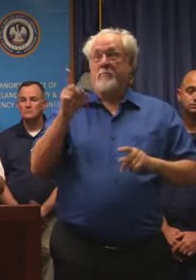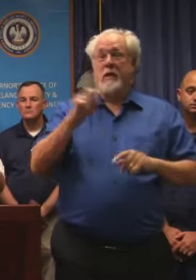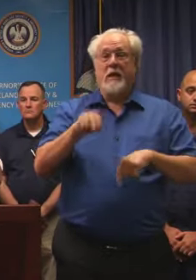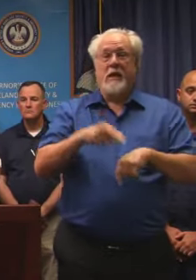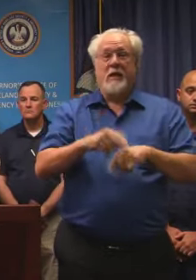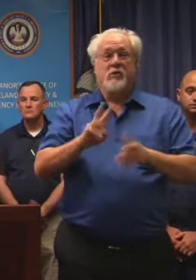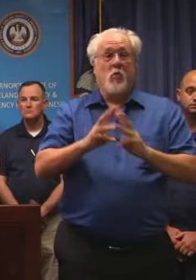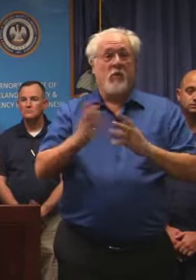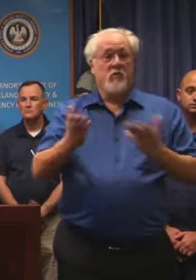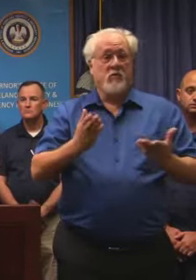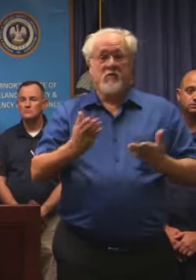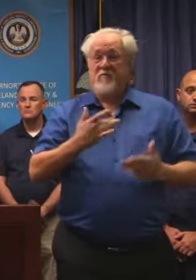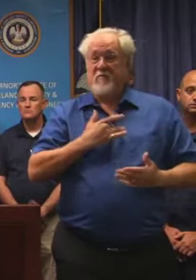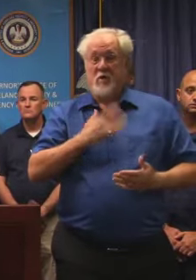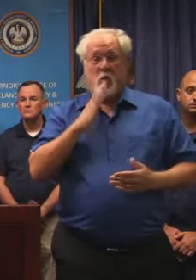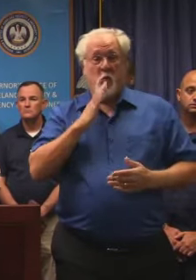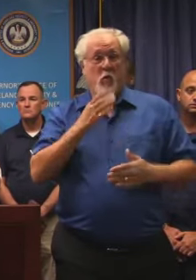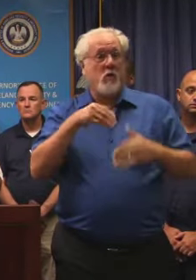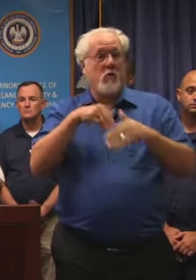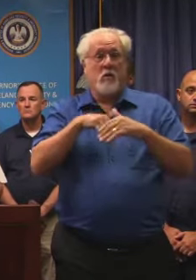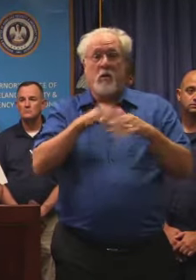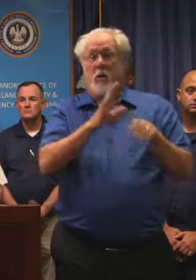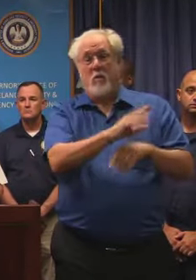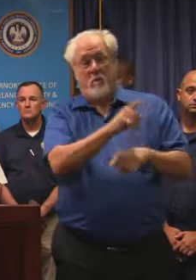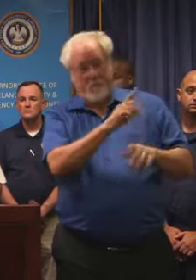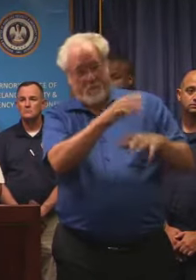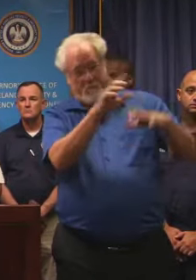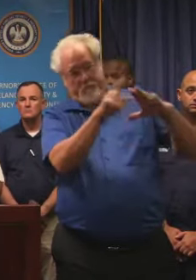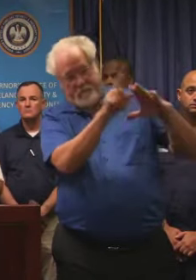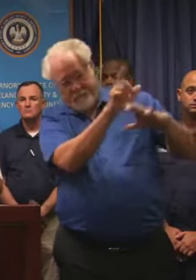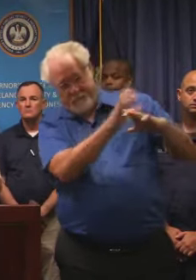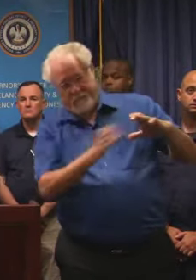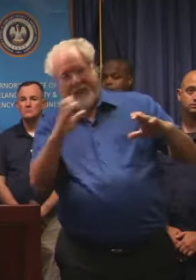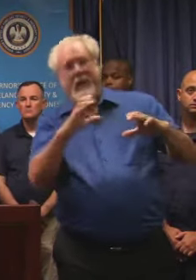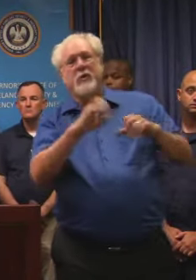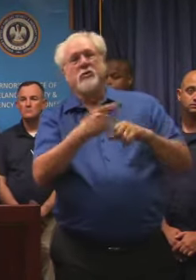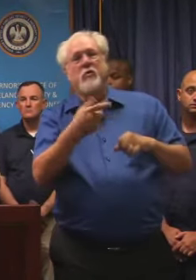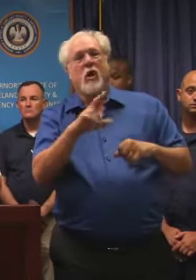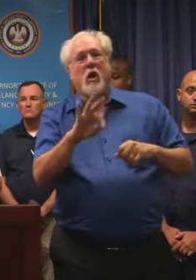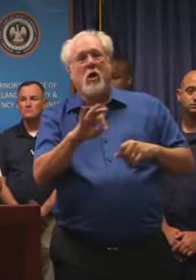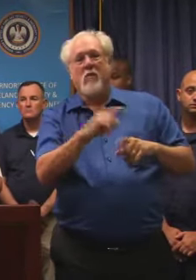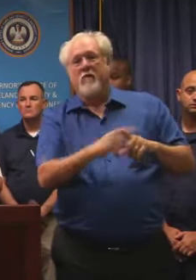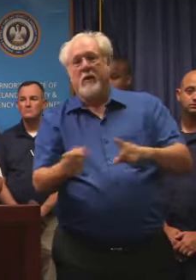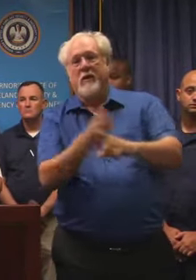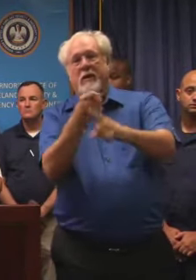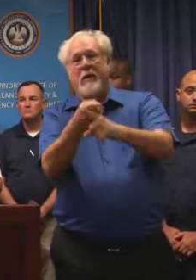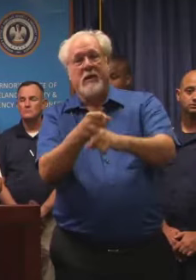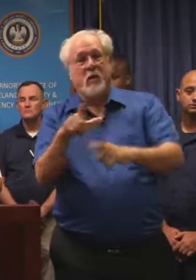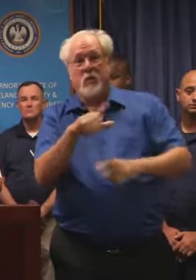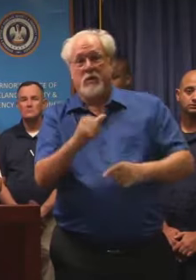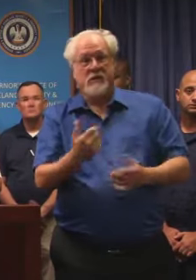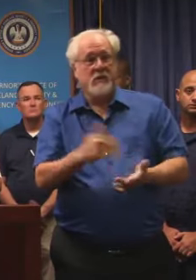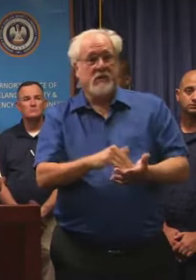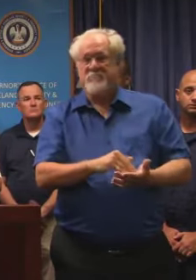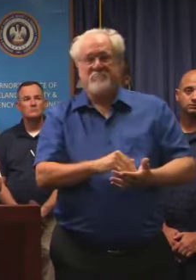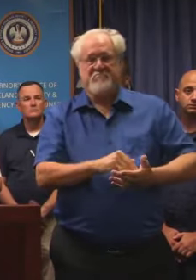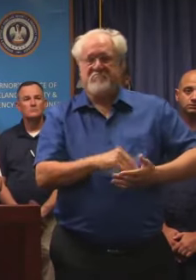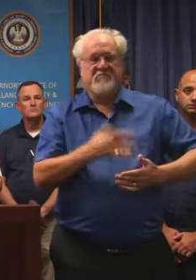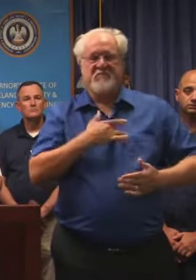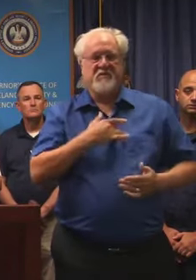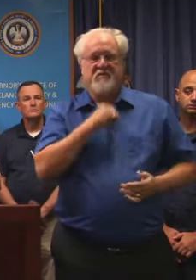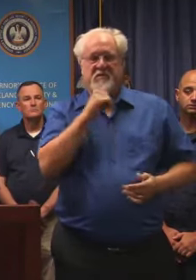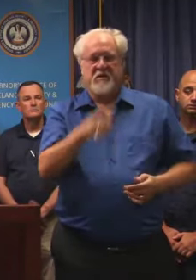no longer believe that it will re-enter the Gulf and come to the southern part of Louisiana.